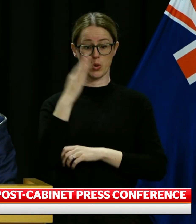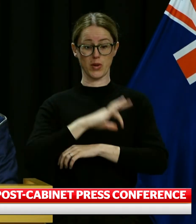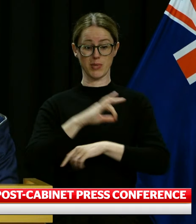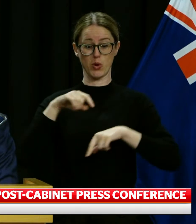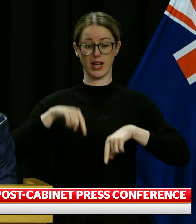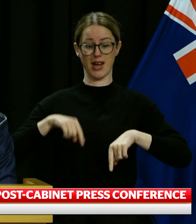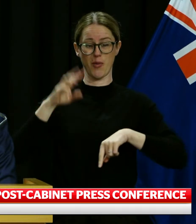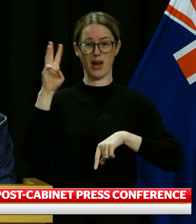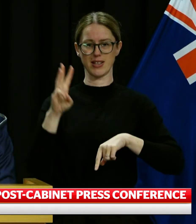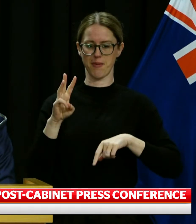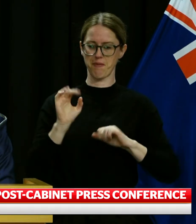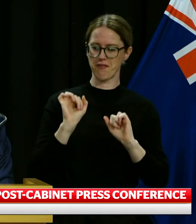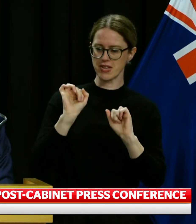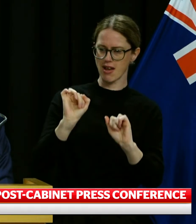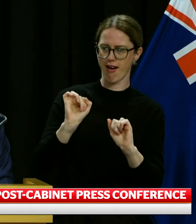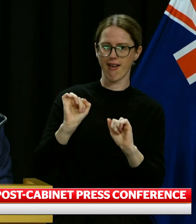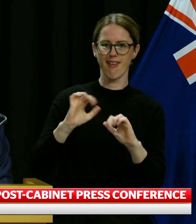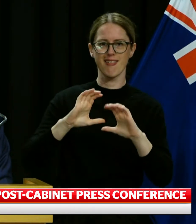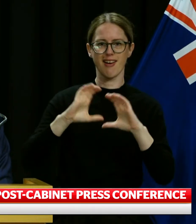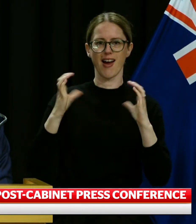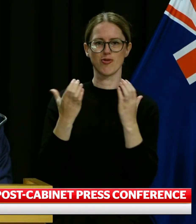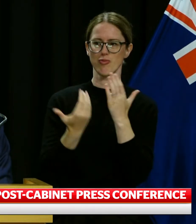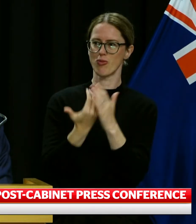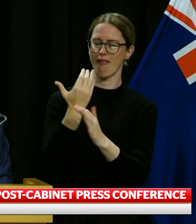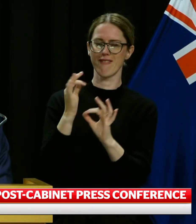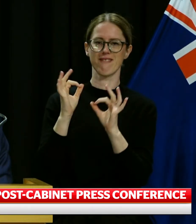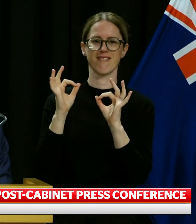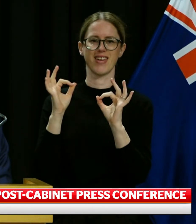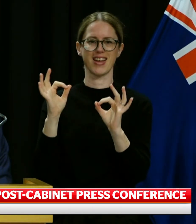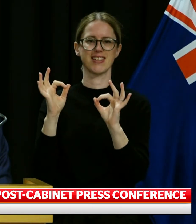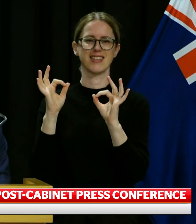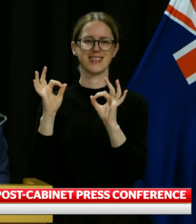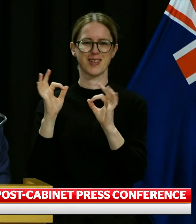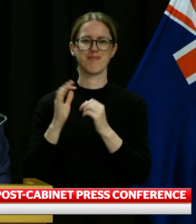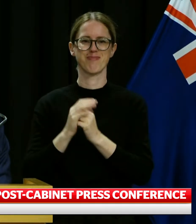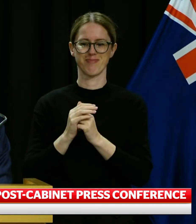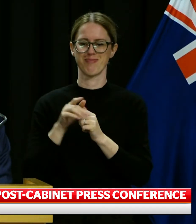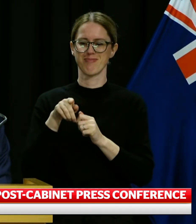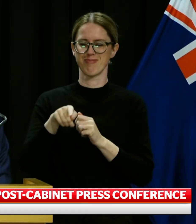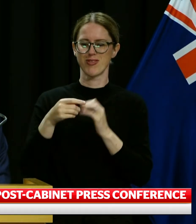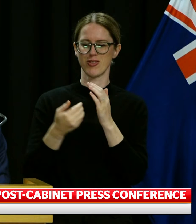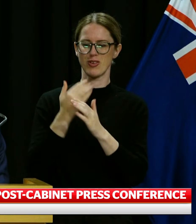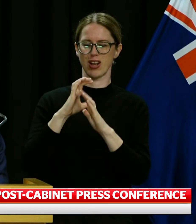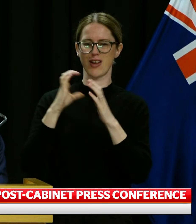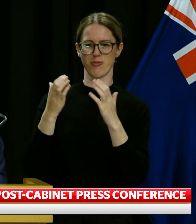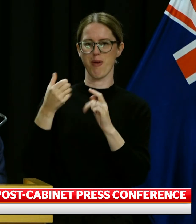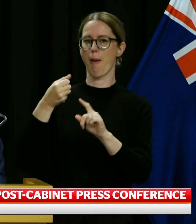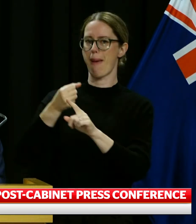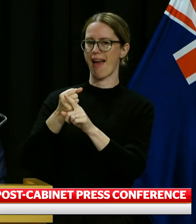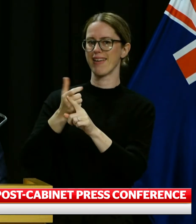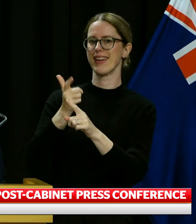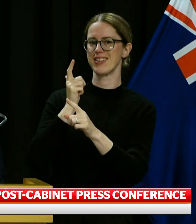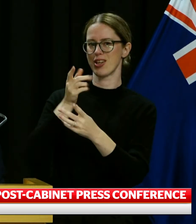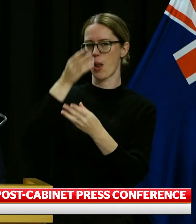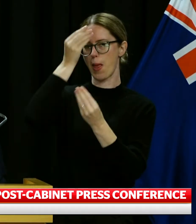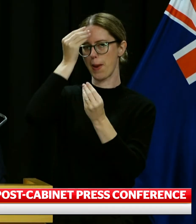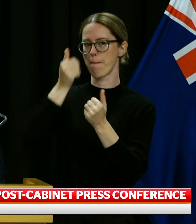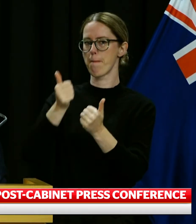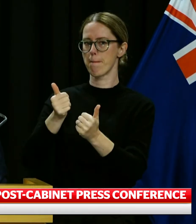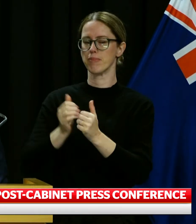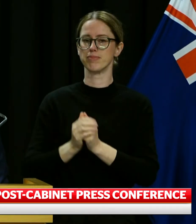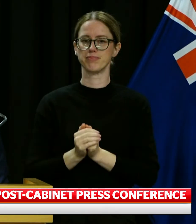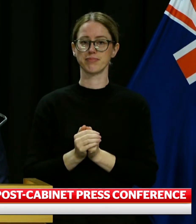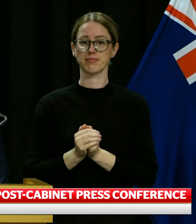how fantastic some of the new classrooms we've invested in are and the difference that they're making to teaching and learning.